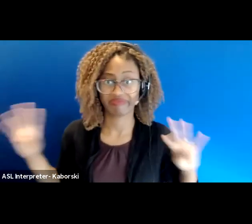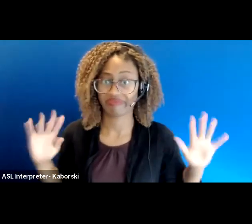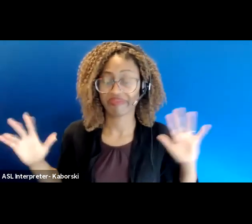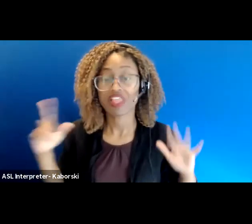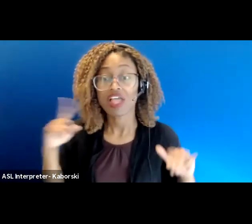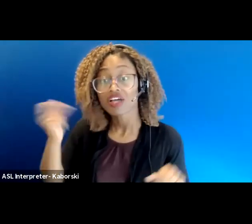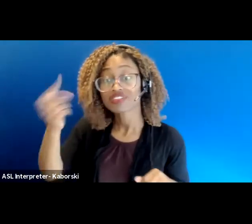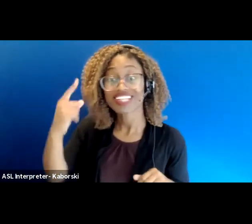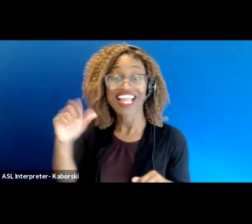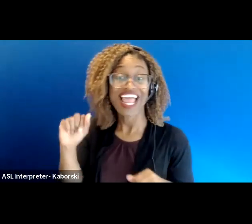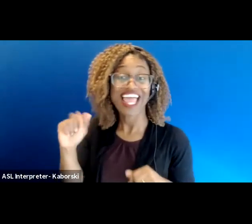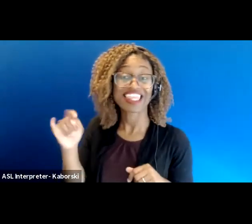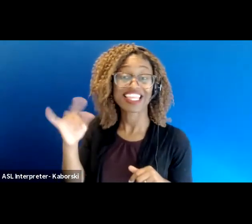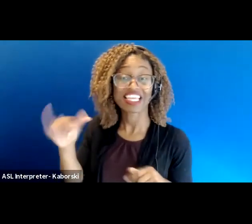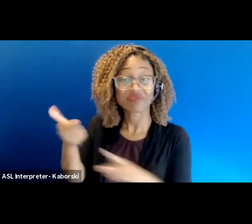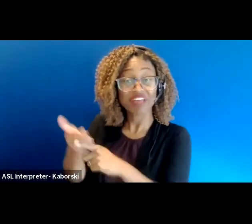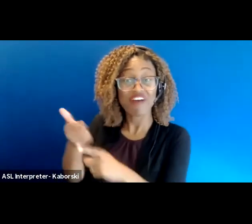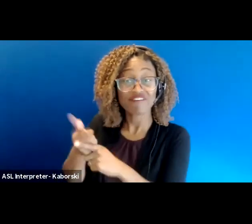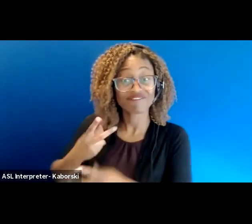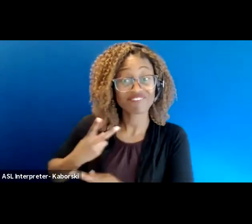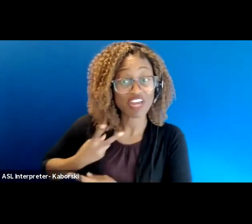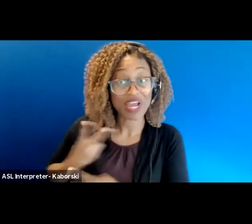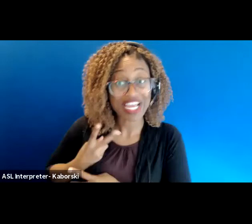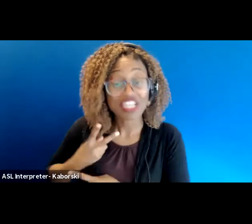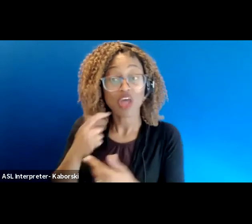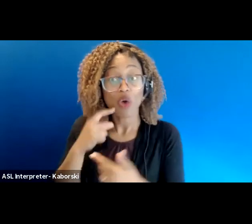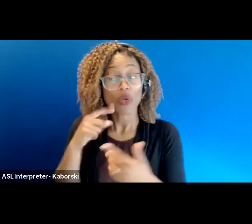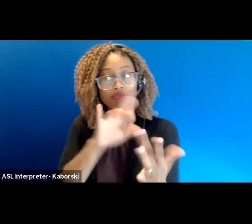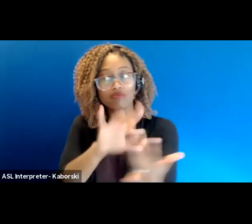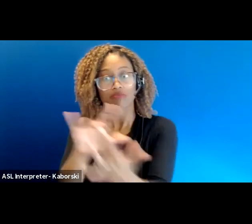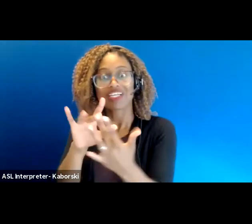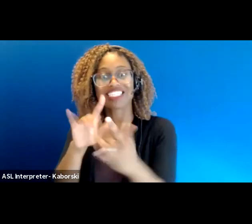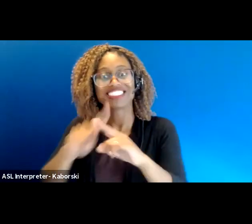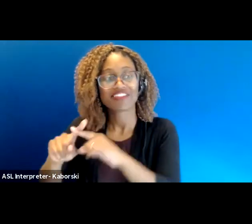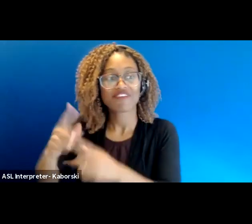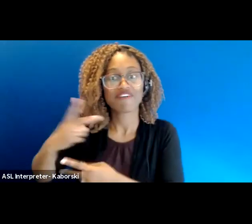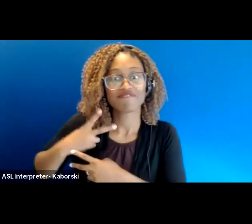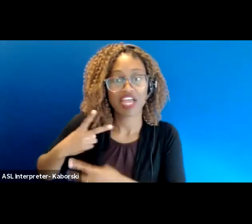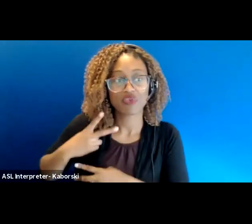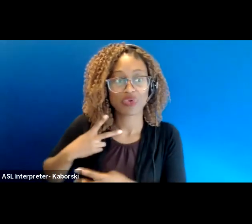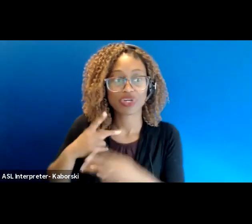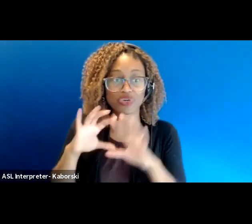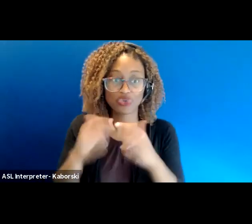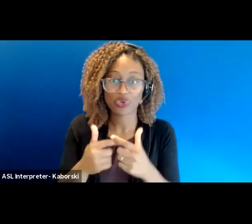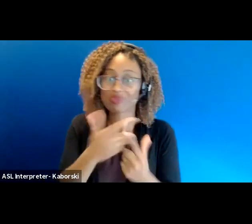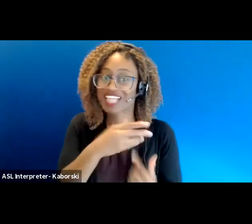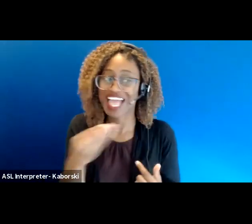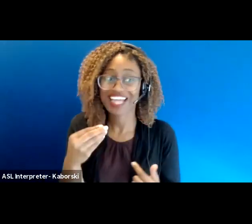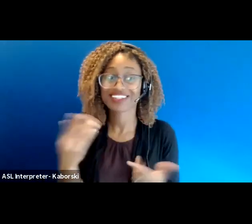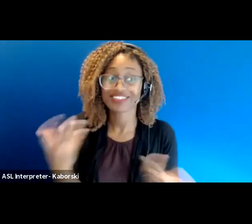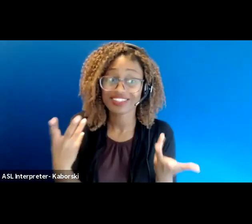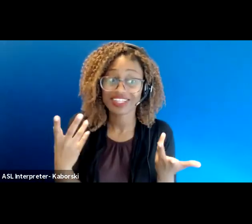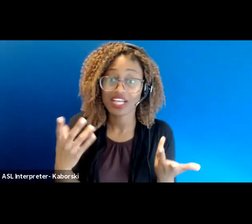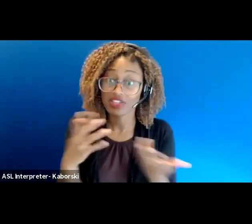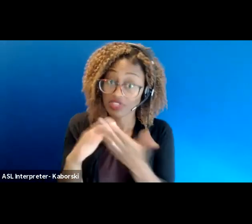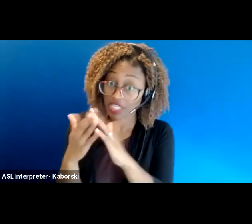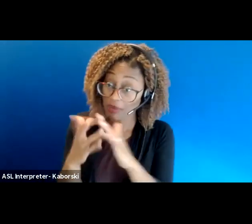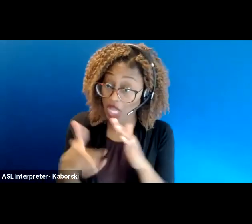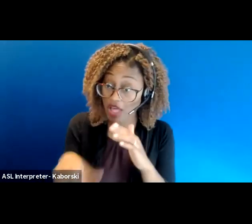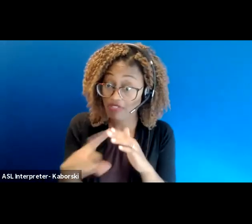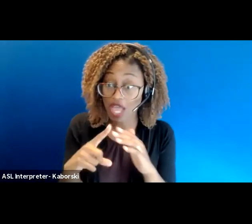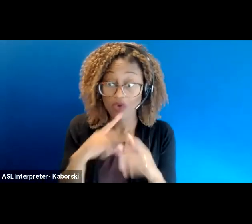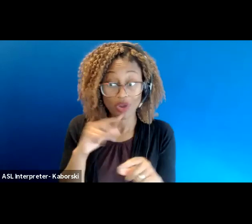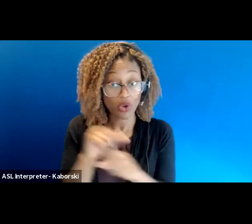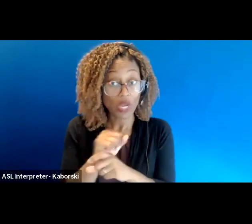veteran, so we also reached out to different veteran groups, and the community really came